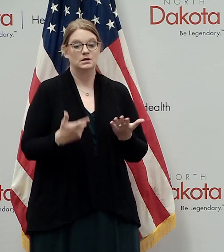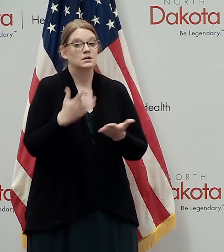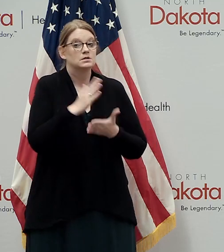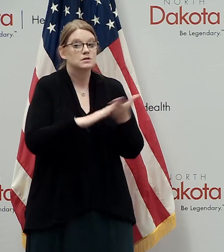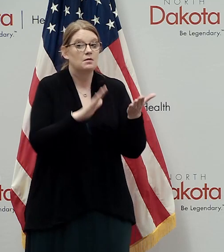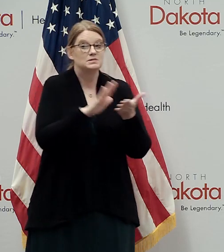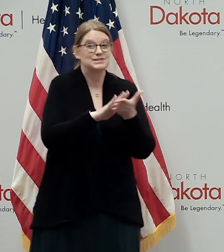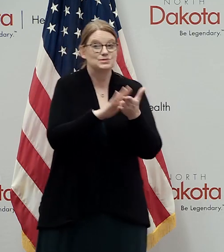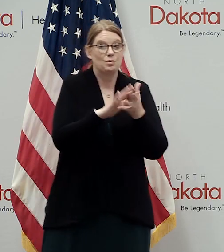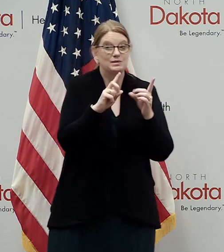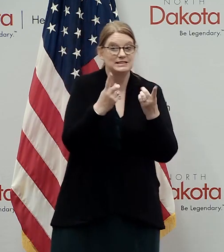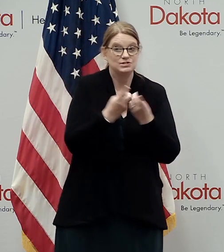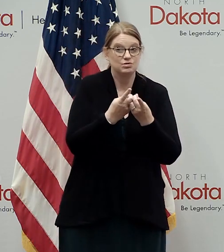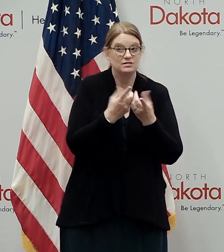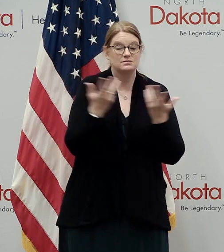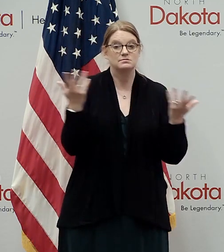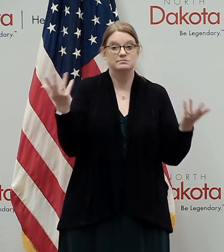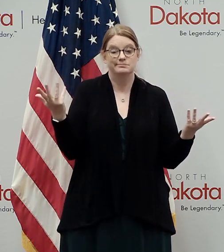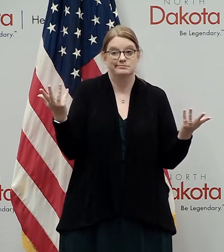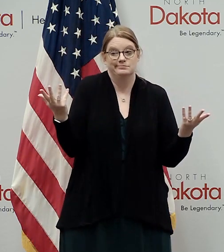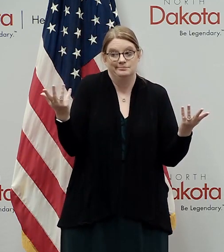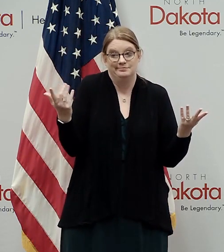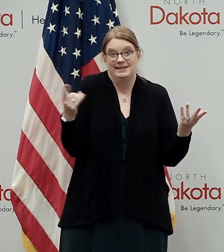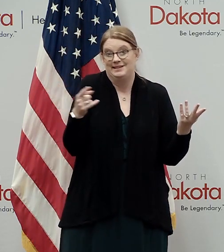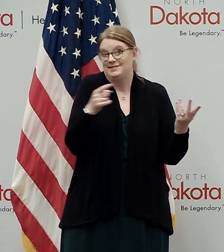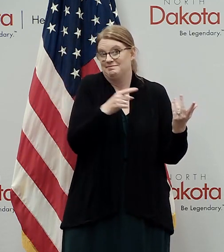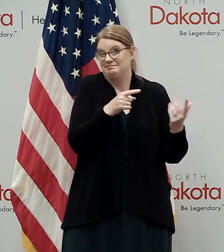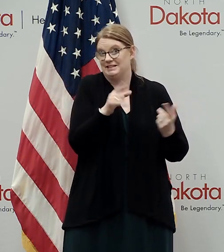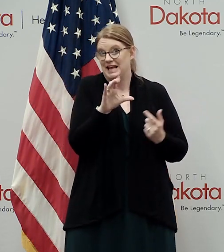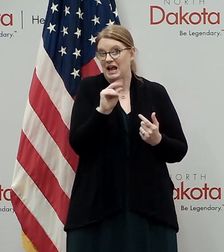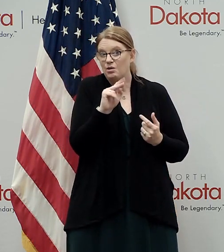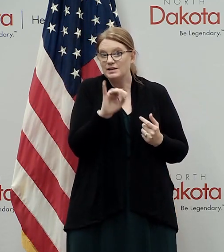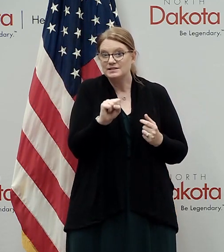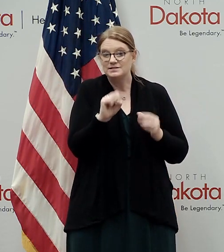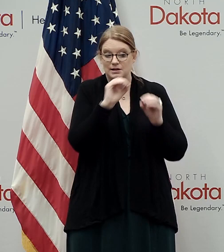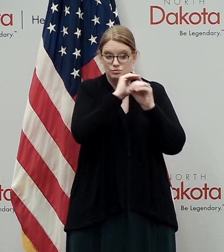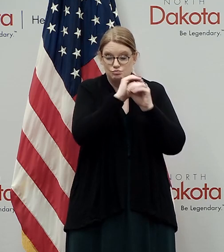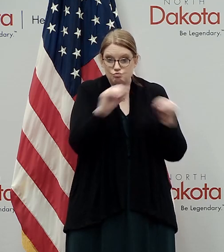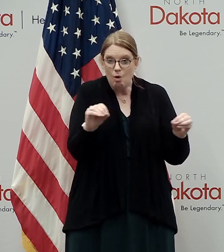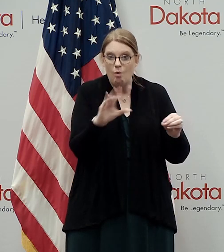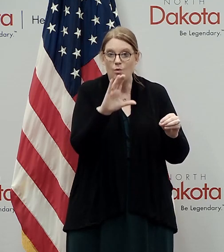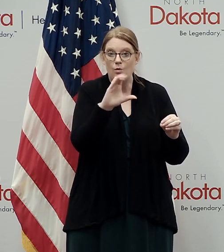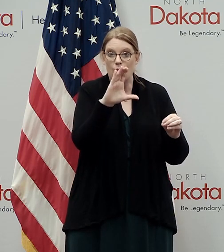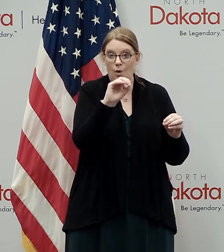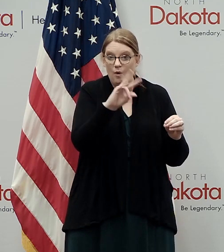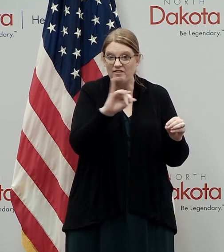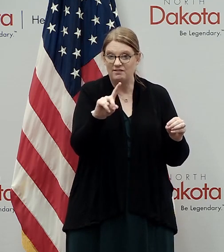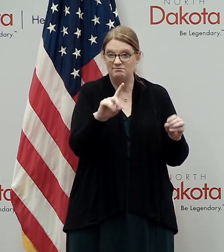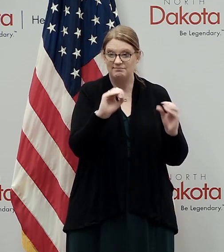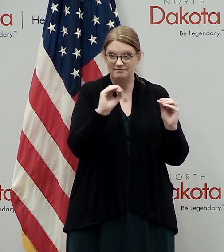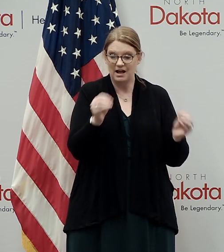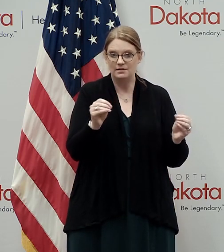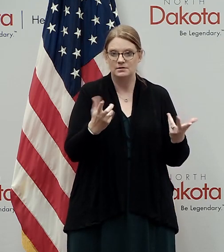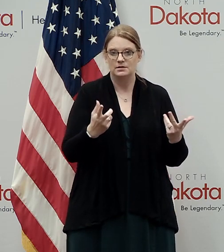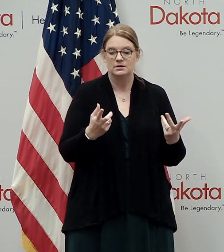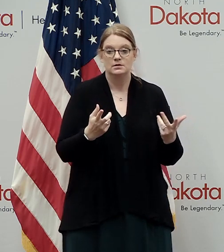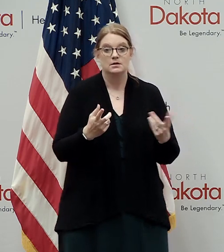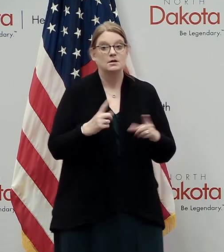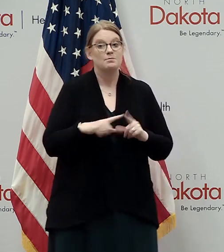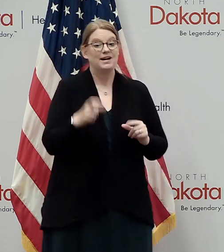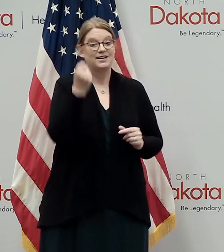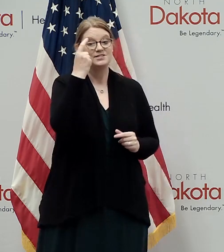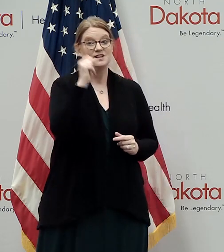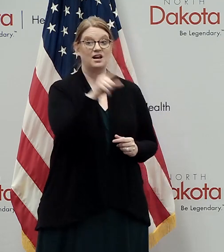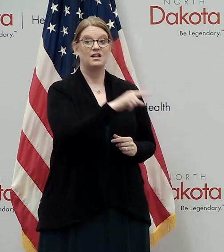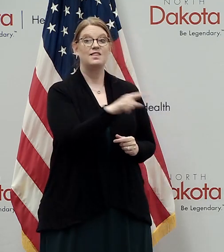districts find themselves in counties that have had almost no prevalence of this. They have to be ready for that to